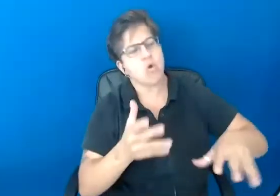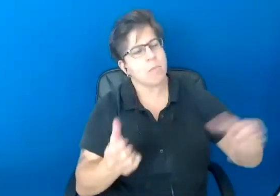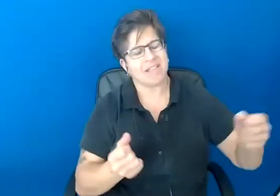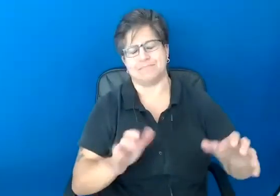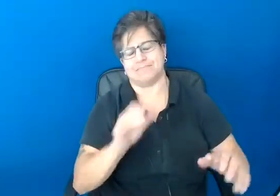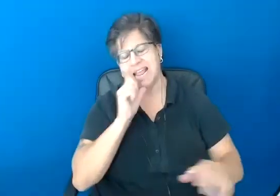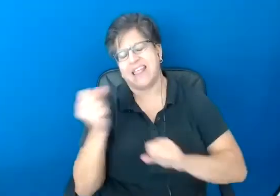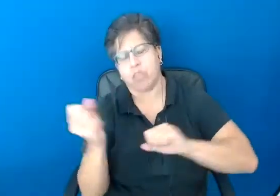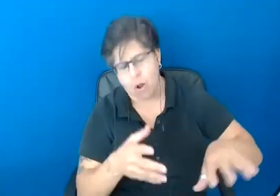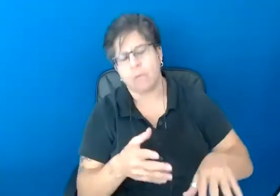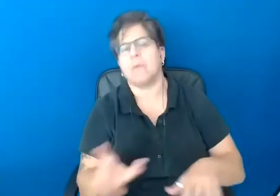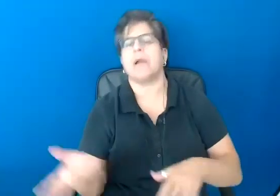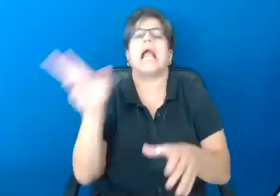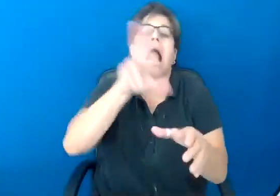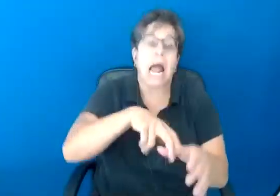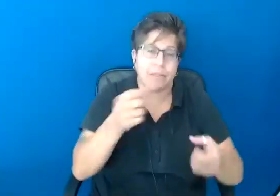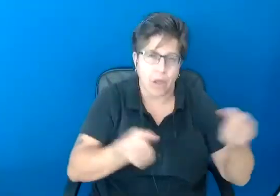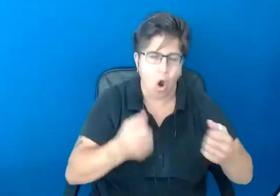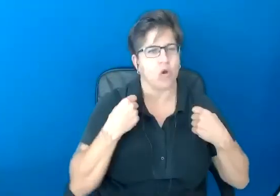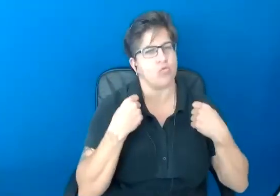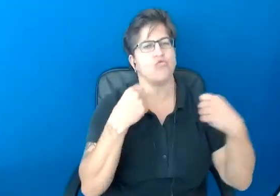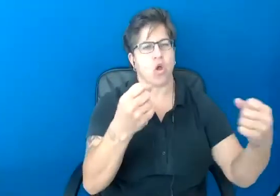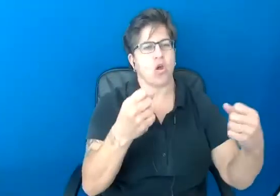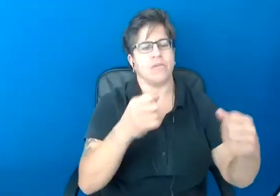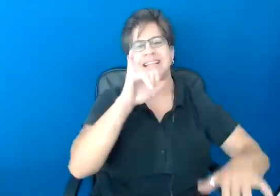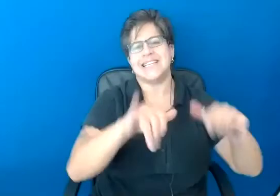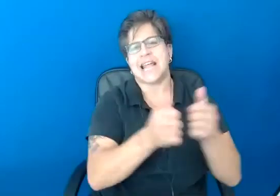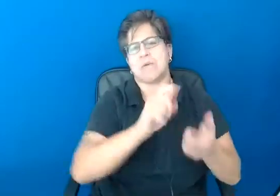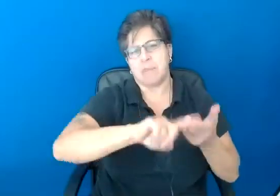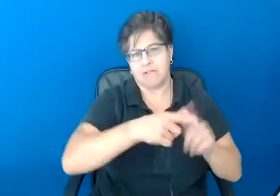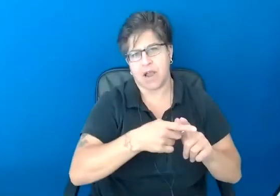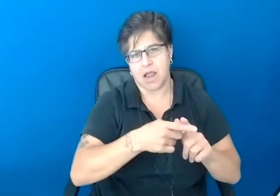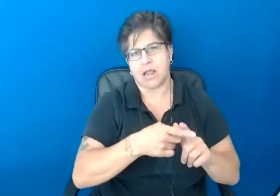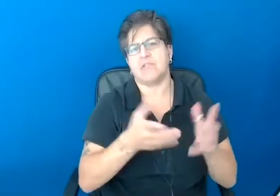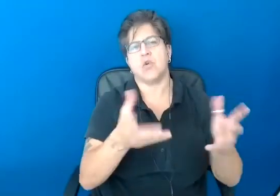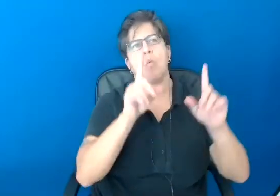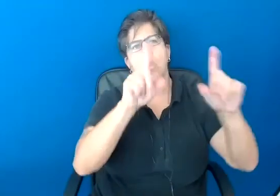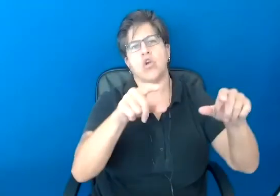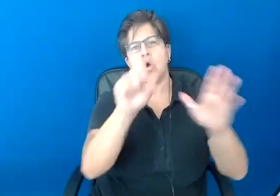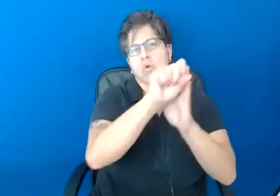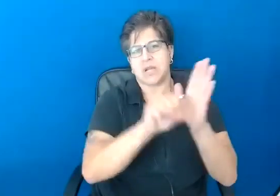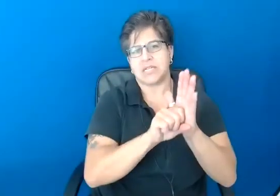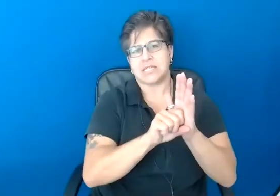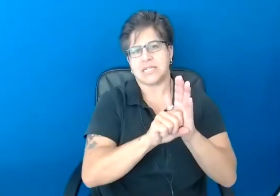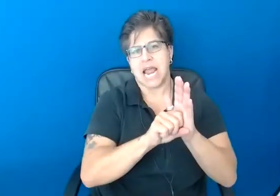that, was close to the same age. So we go to this park, and my friend and I are sitting up at this